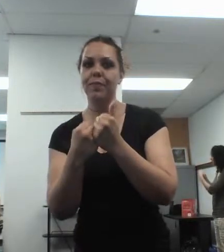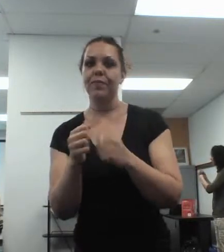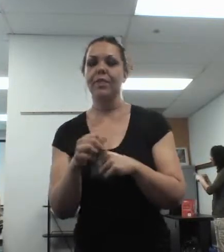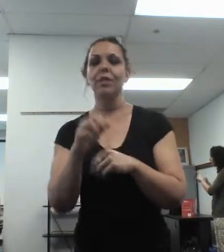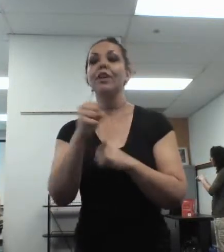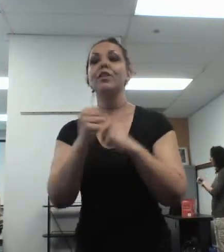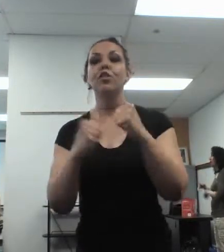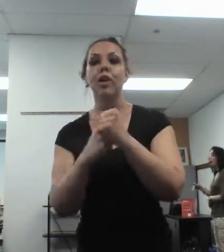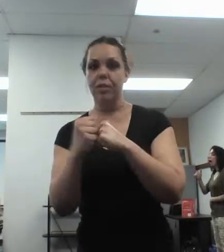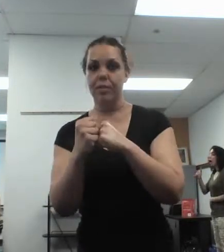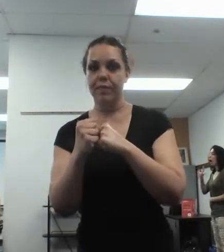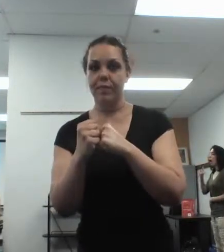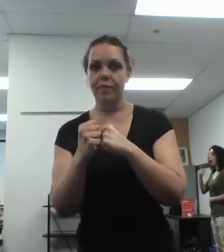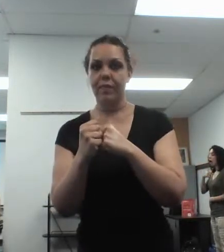for you to sit and watch them.